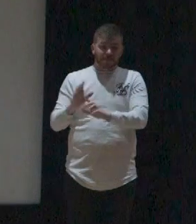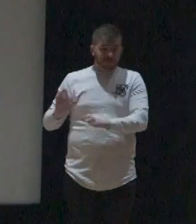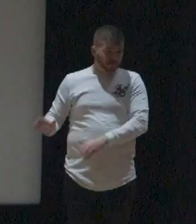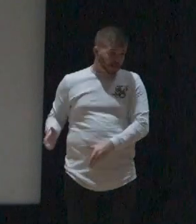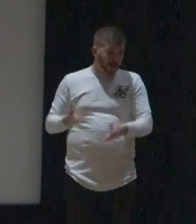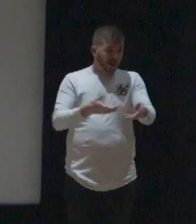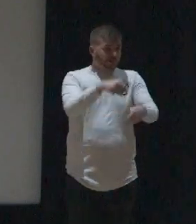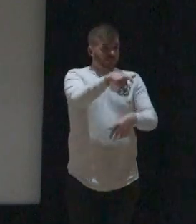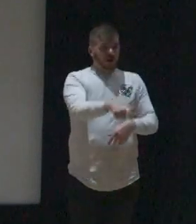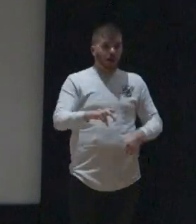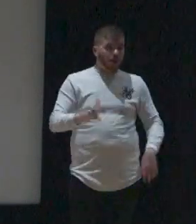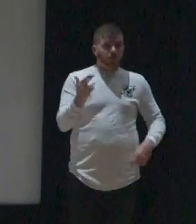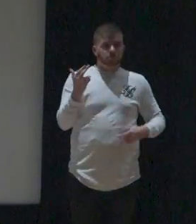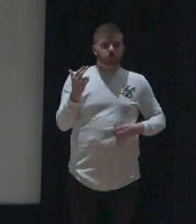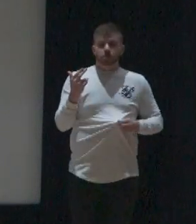gun.